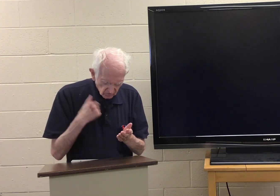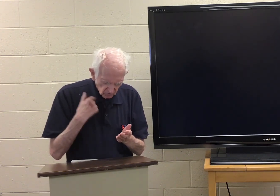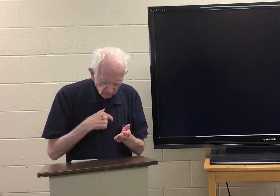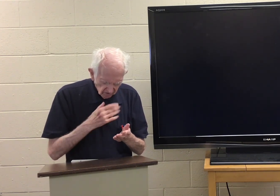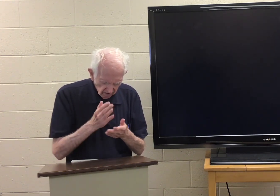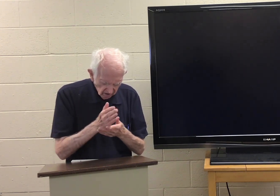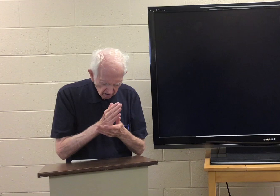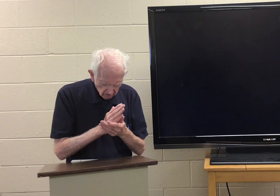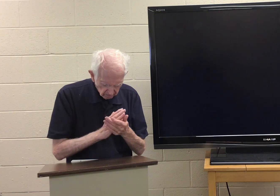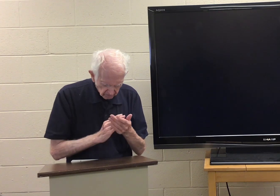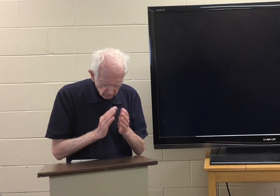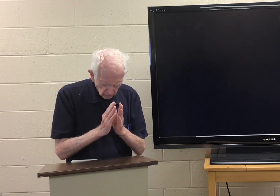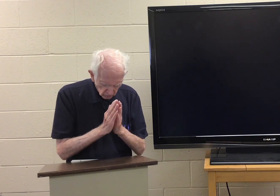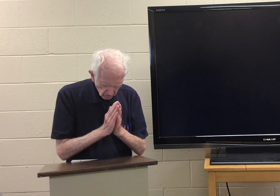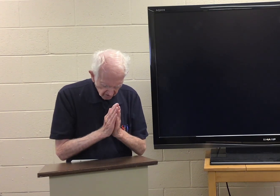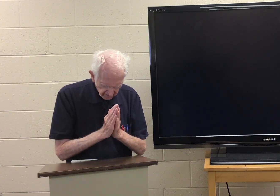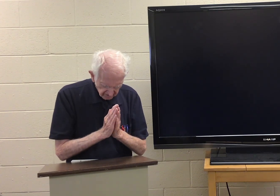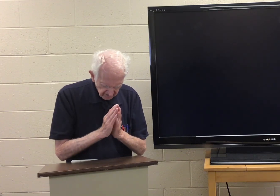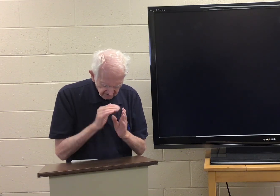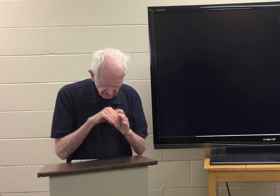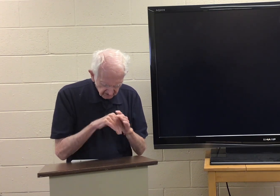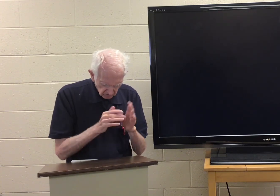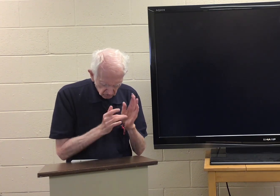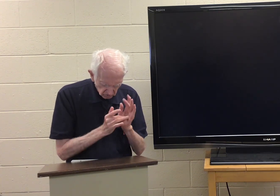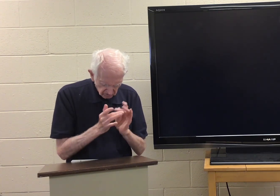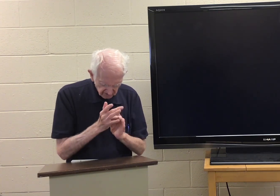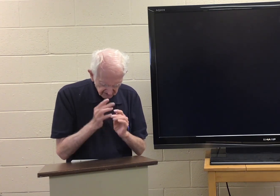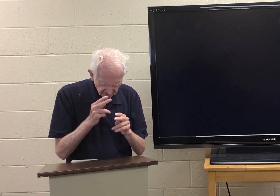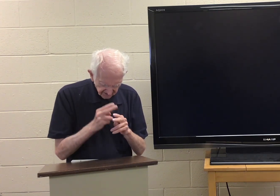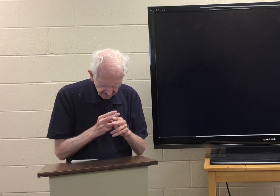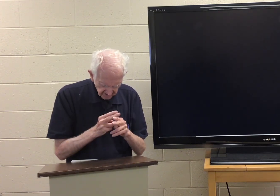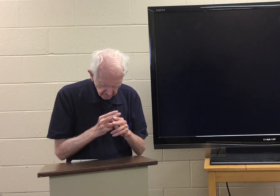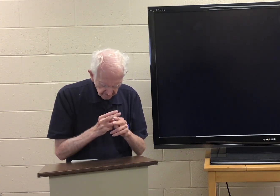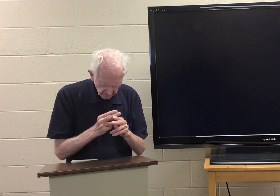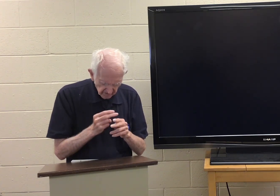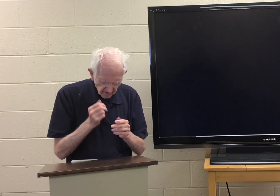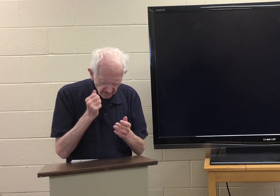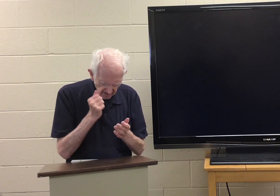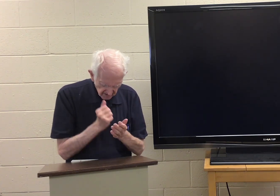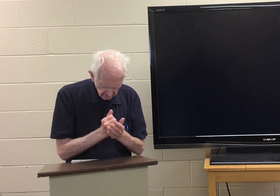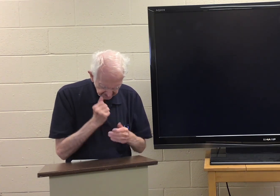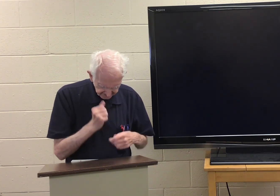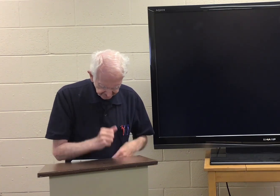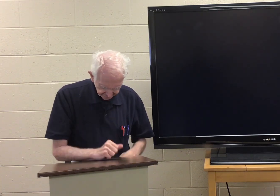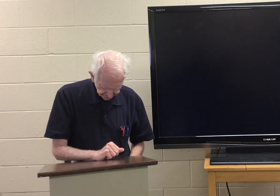again. We humbly pray in Jesus' name. Amen.